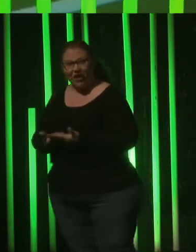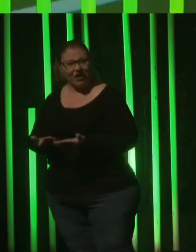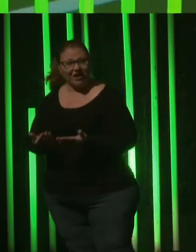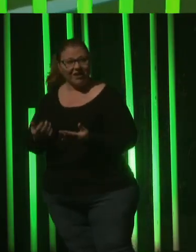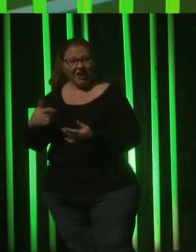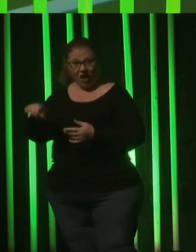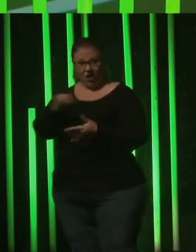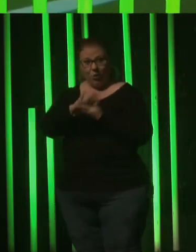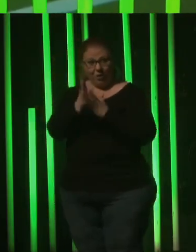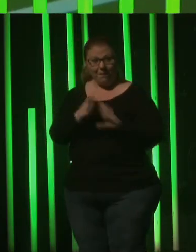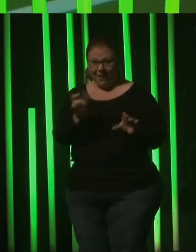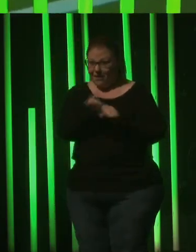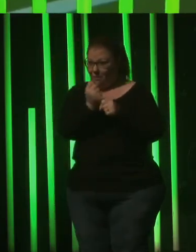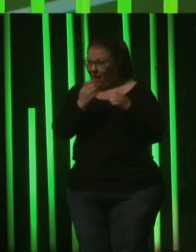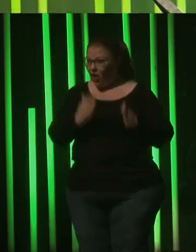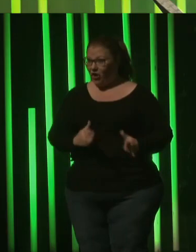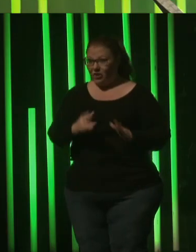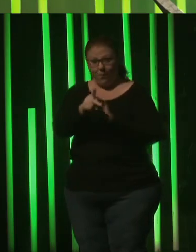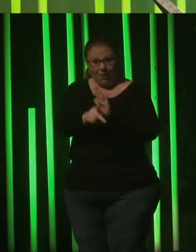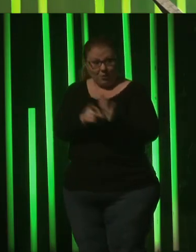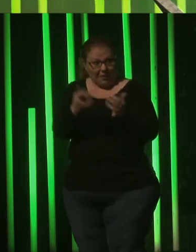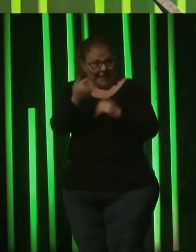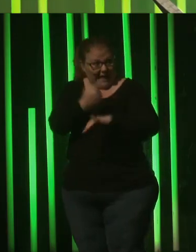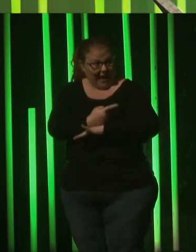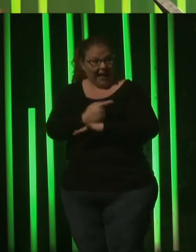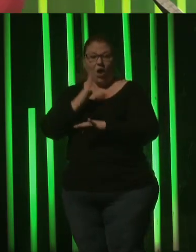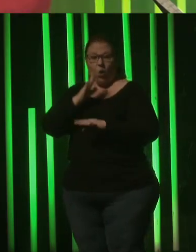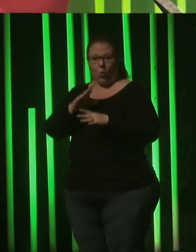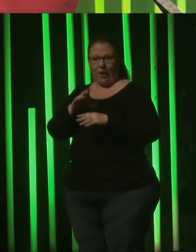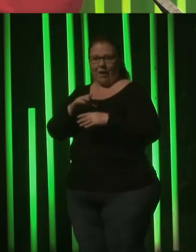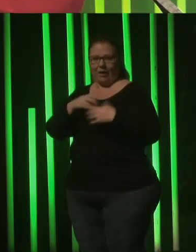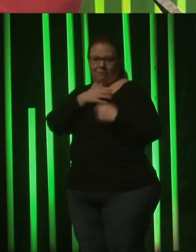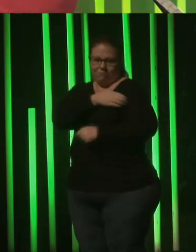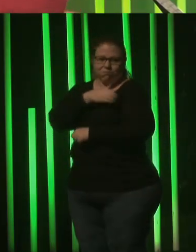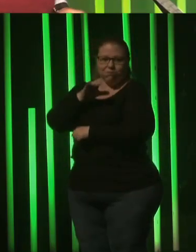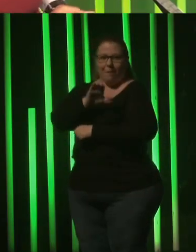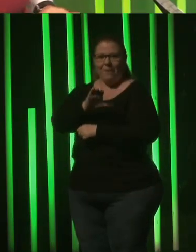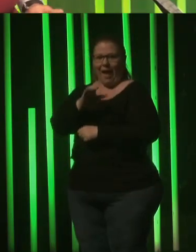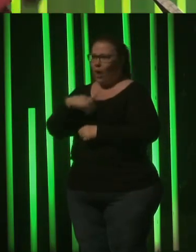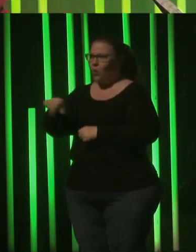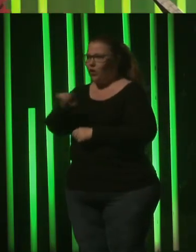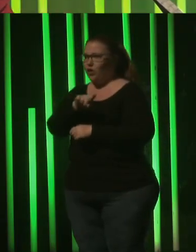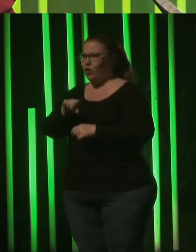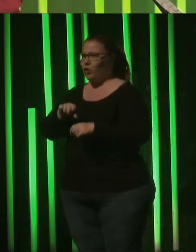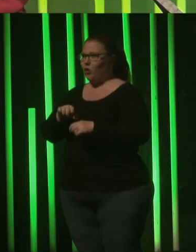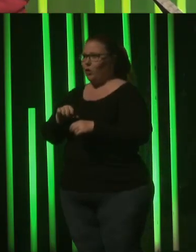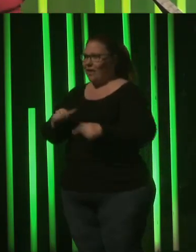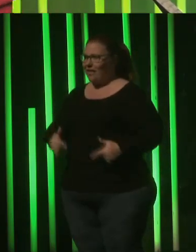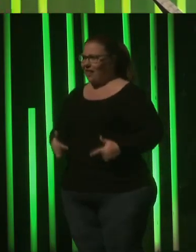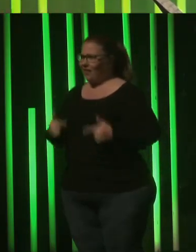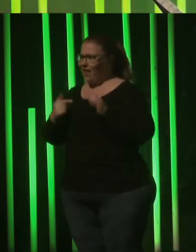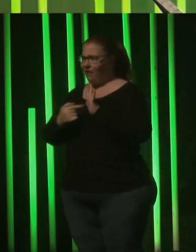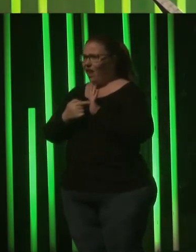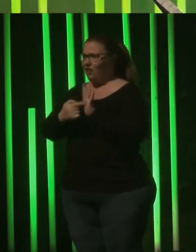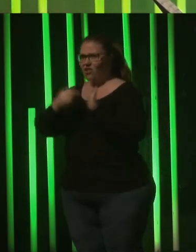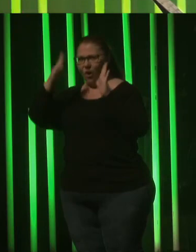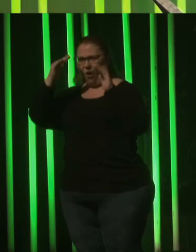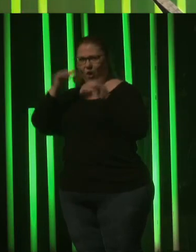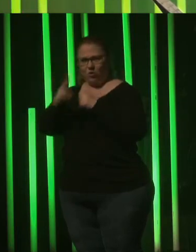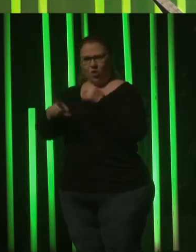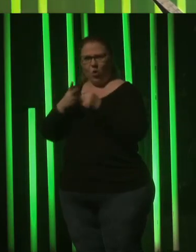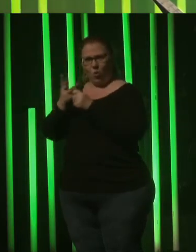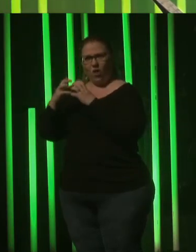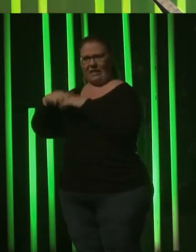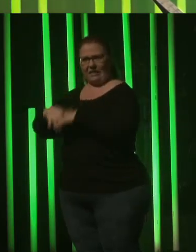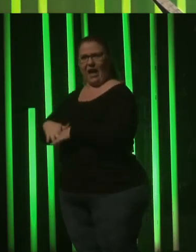no. See, you're the peacemaker. And what the principles today is going to empower you to walk in and minister hope to a world that's dying.